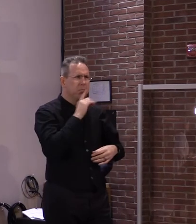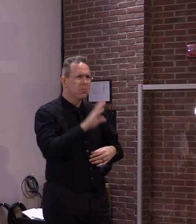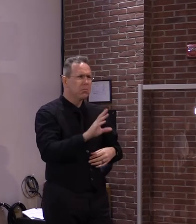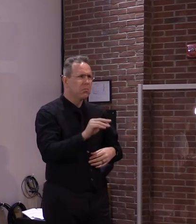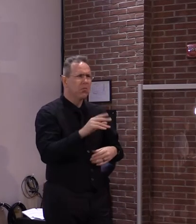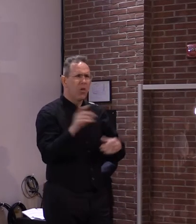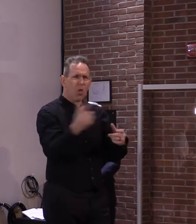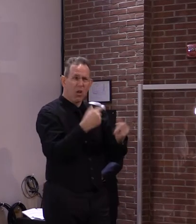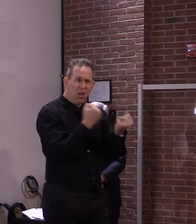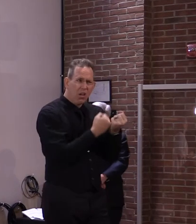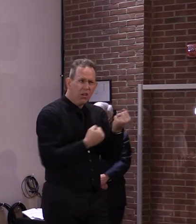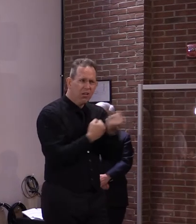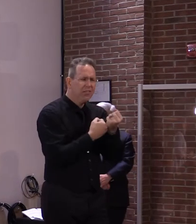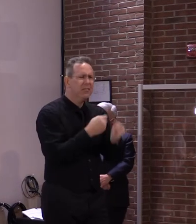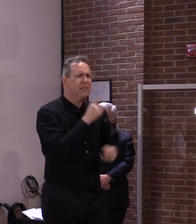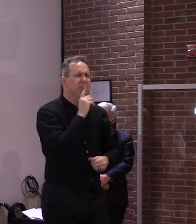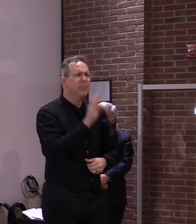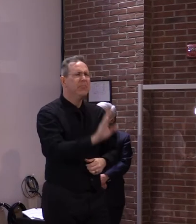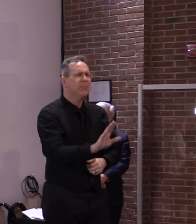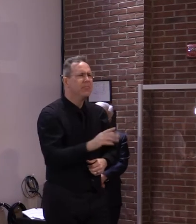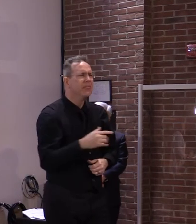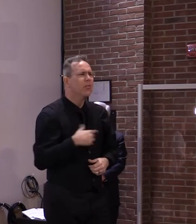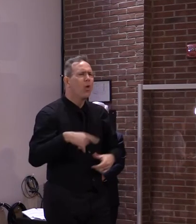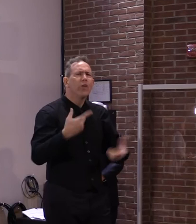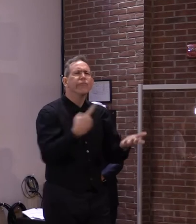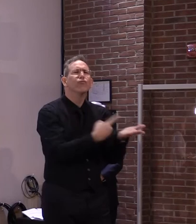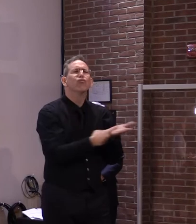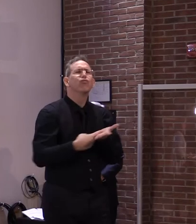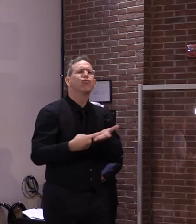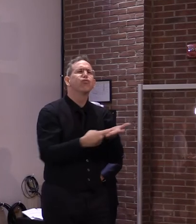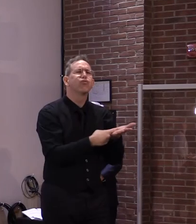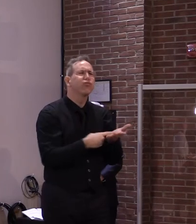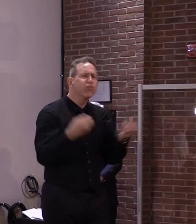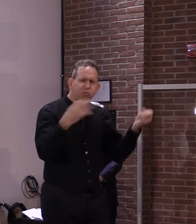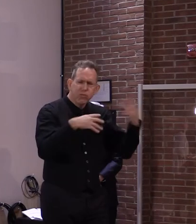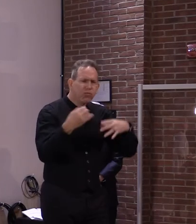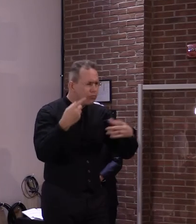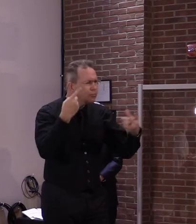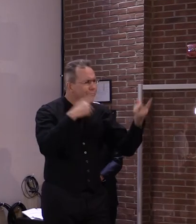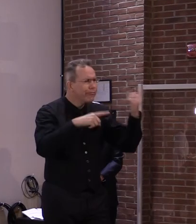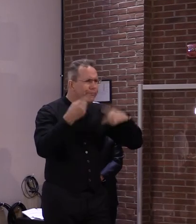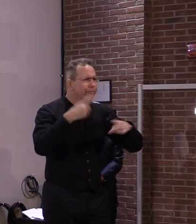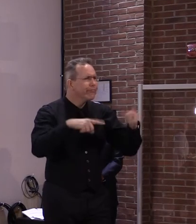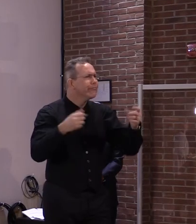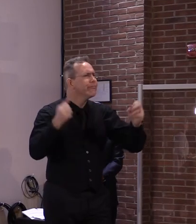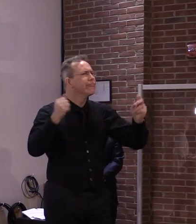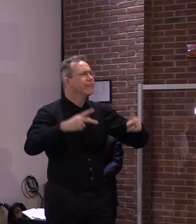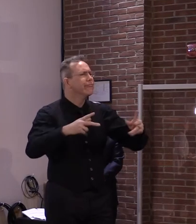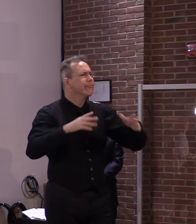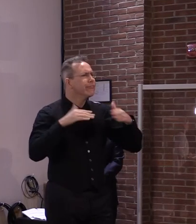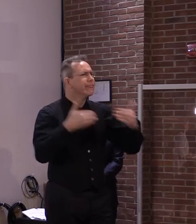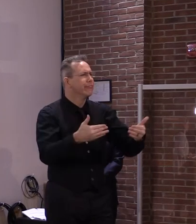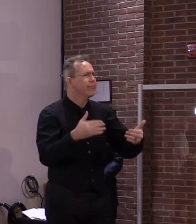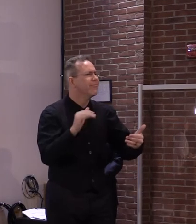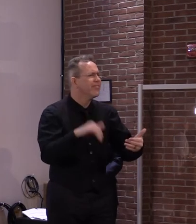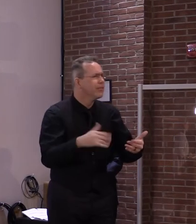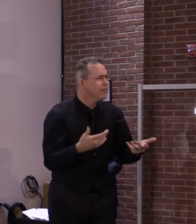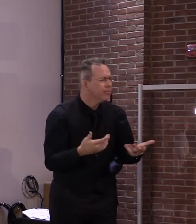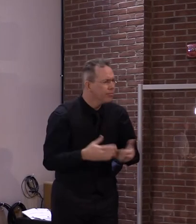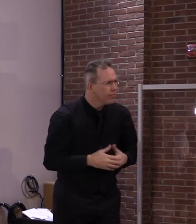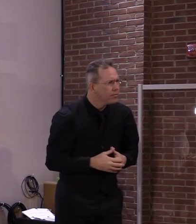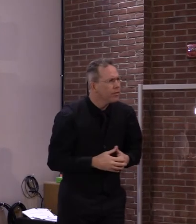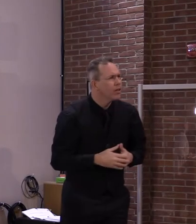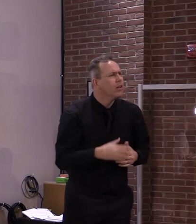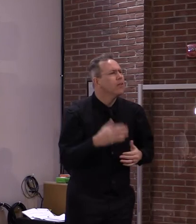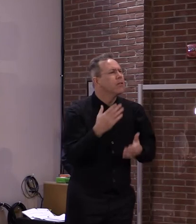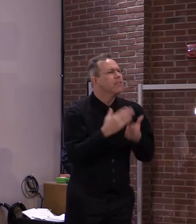don't vote or anything where i'd be able to to characterize that i do think it's fair to say that that folks had concerns that were